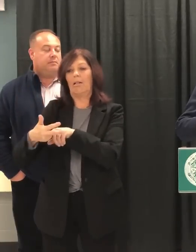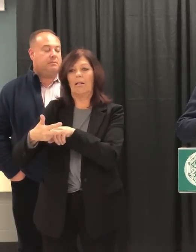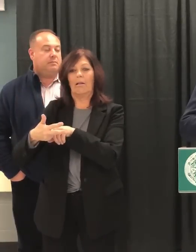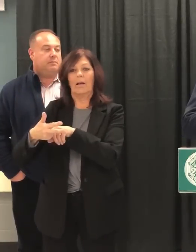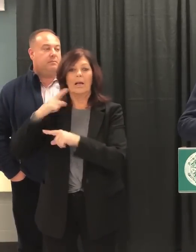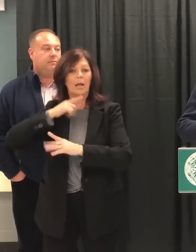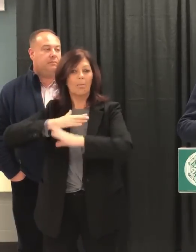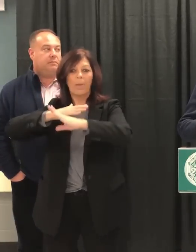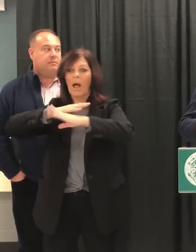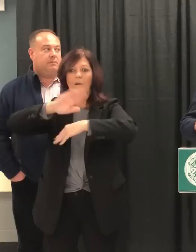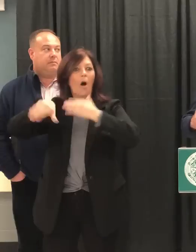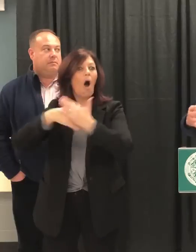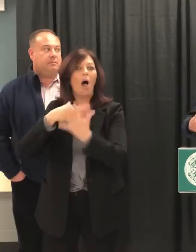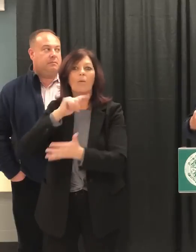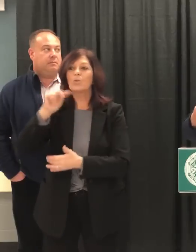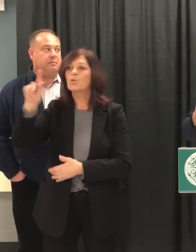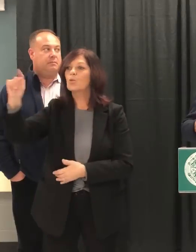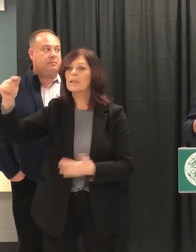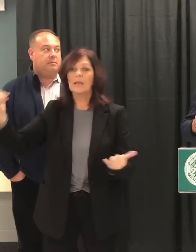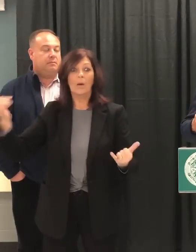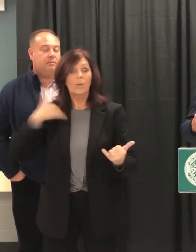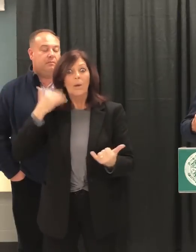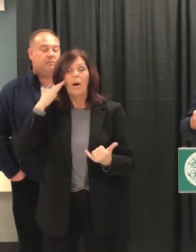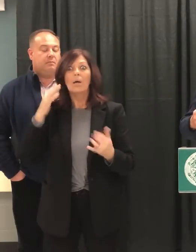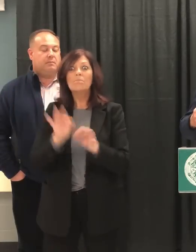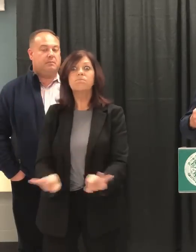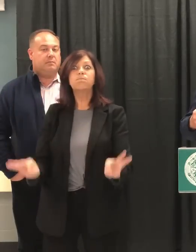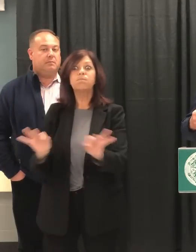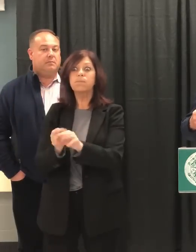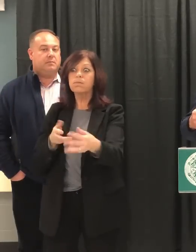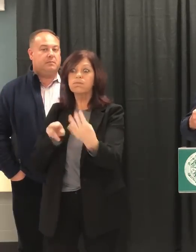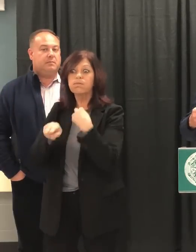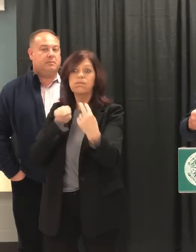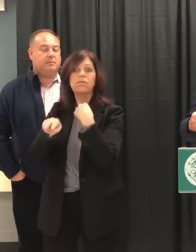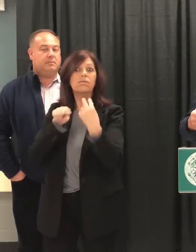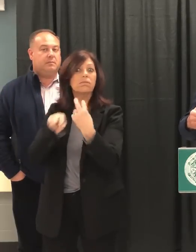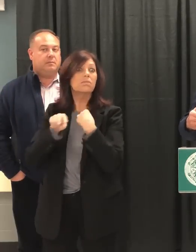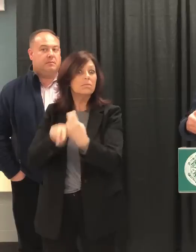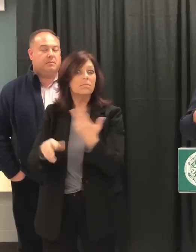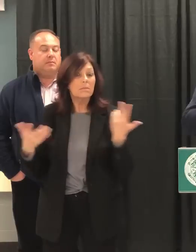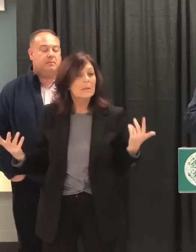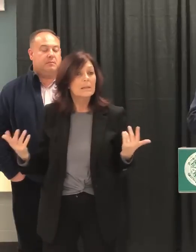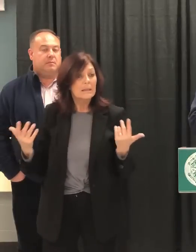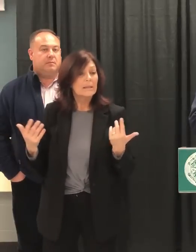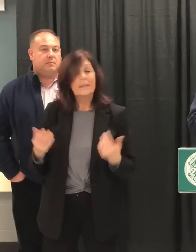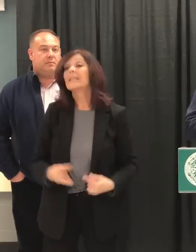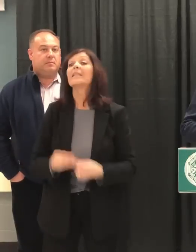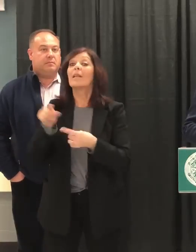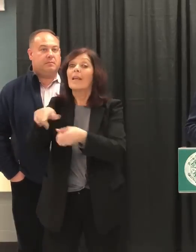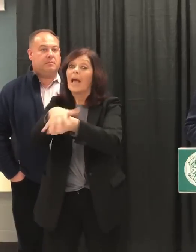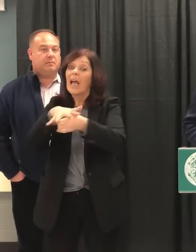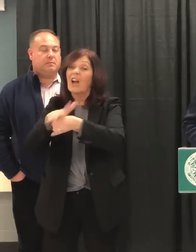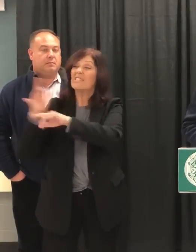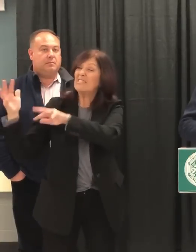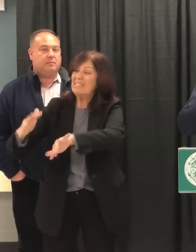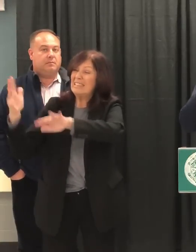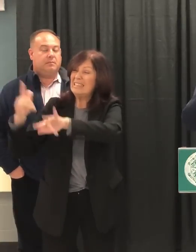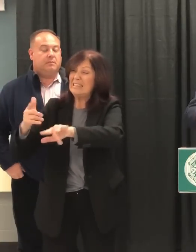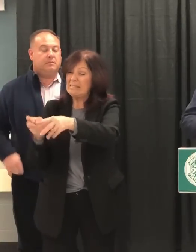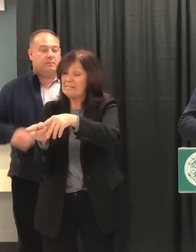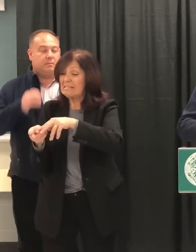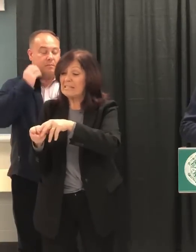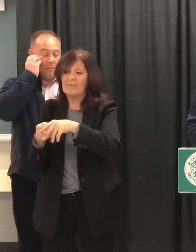clogged up all of Route 20, which, as we know, is a major arterial in the southern part of our county, especially in an area that was getting hit hard,